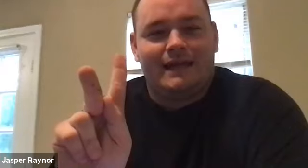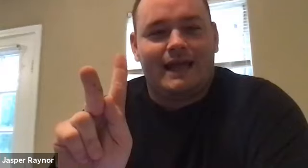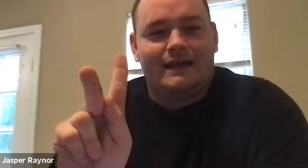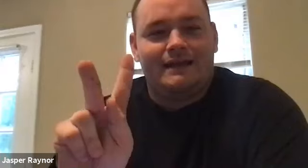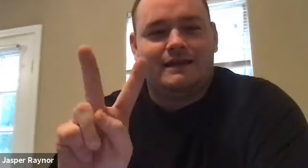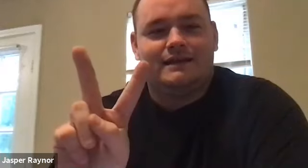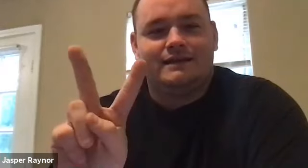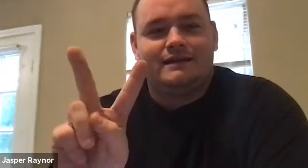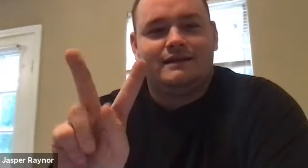K.